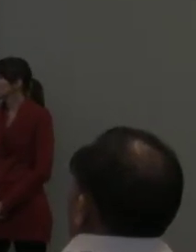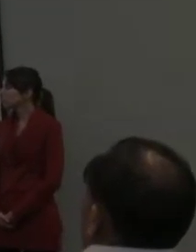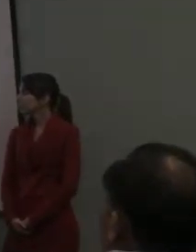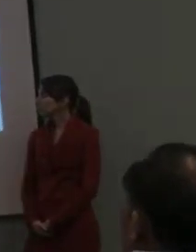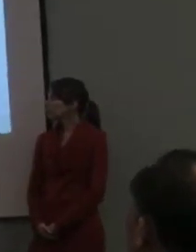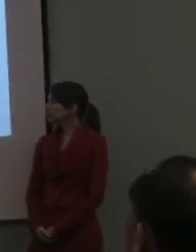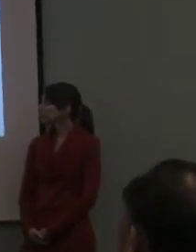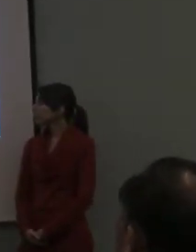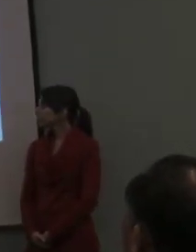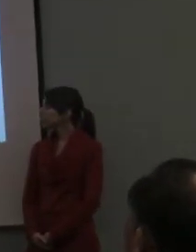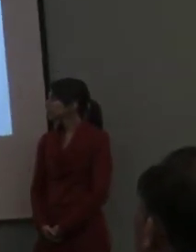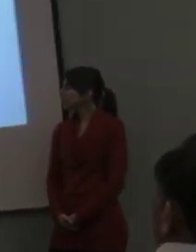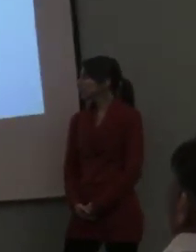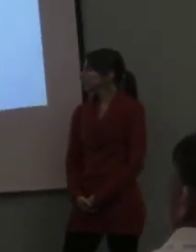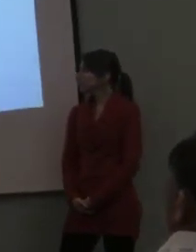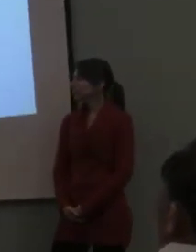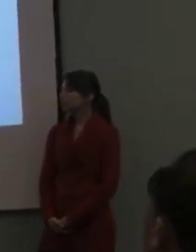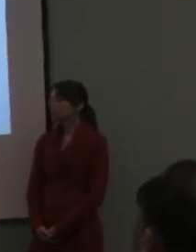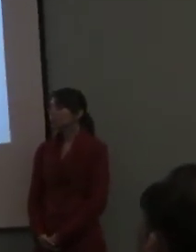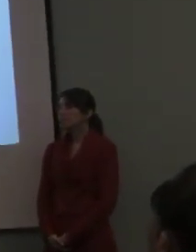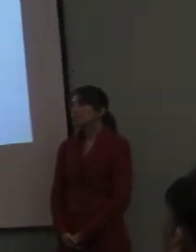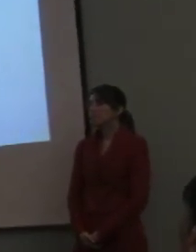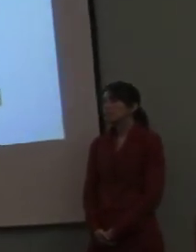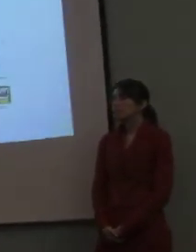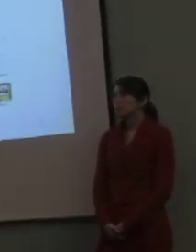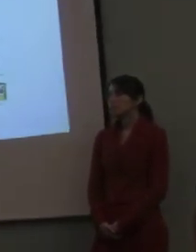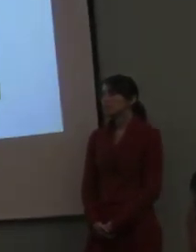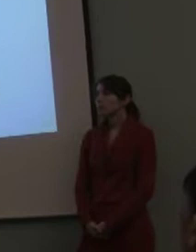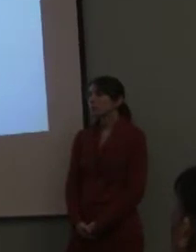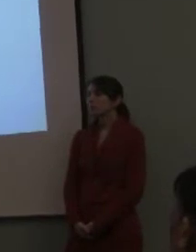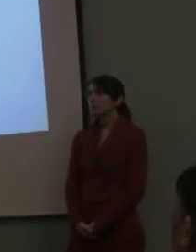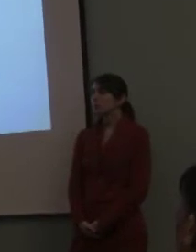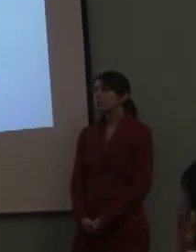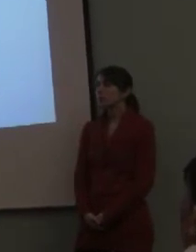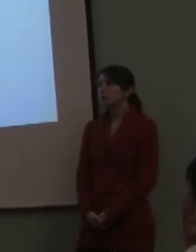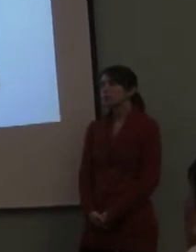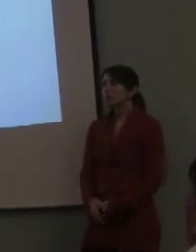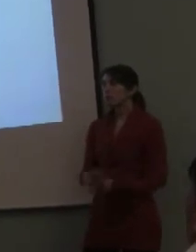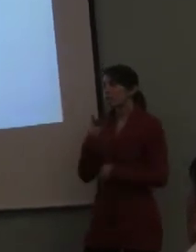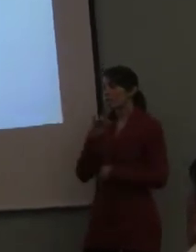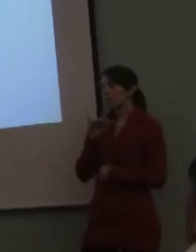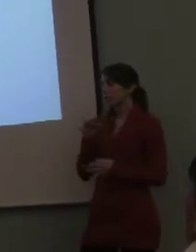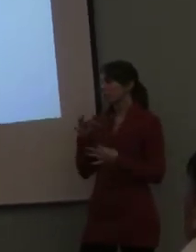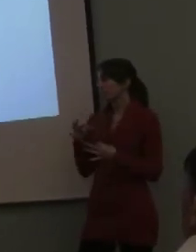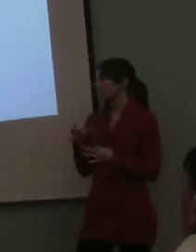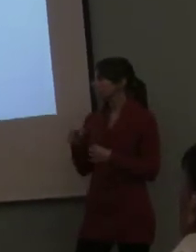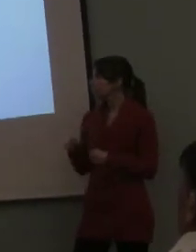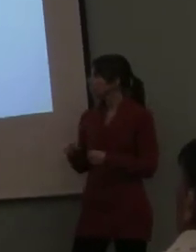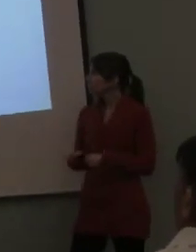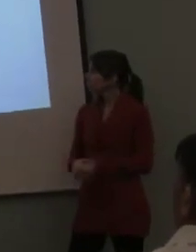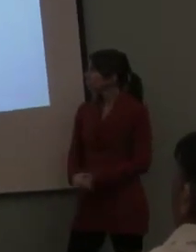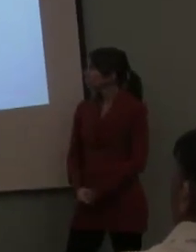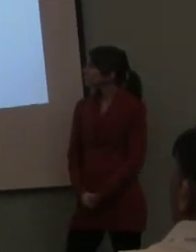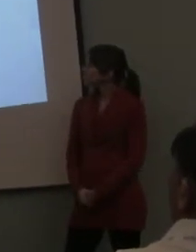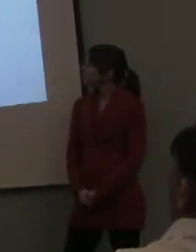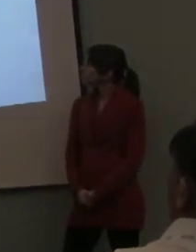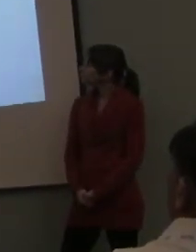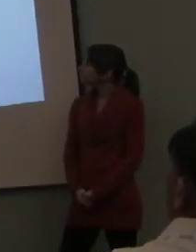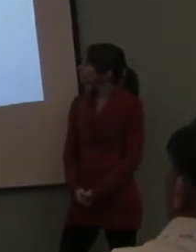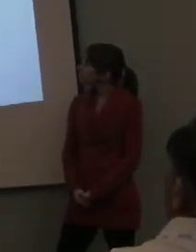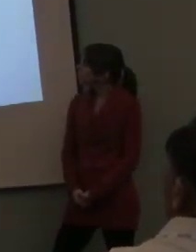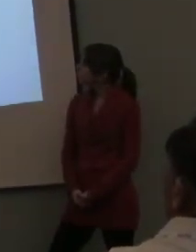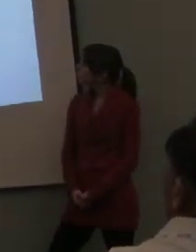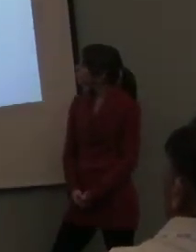But I think that's absolutely possible if this is a